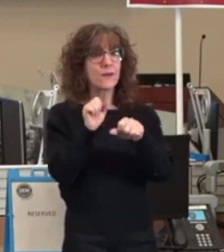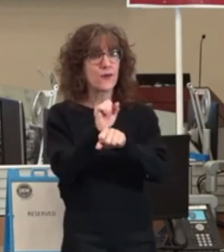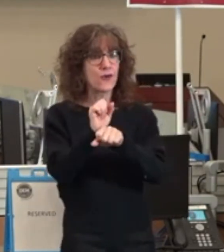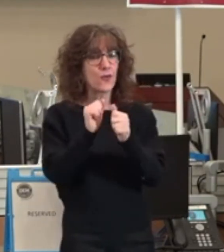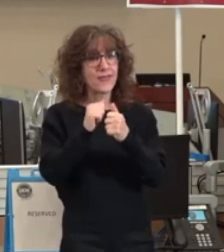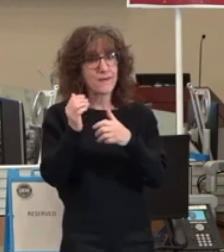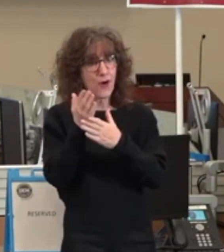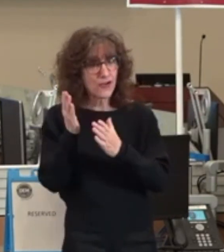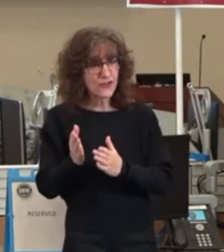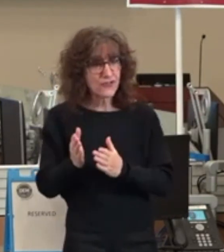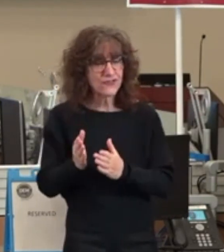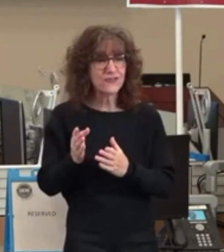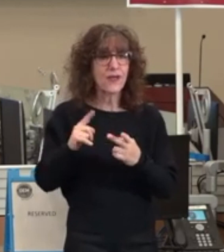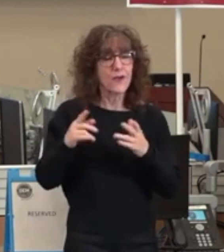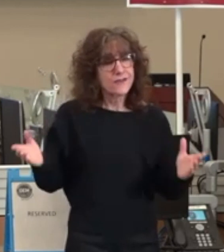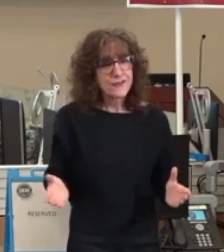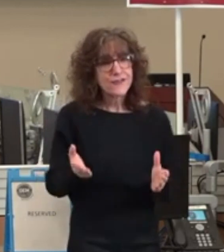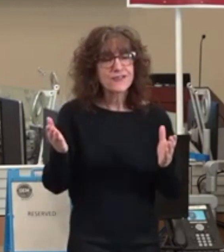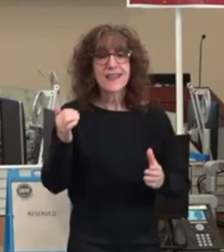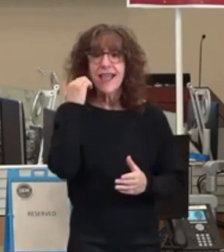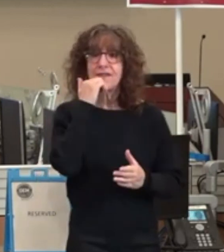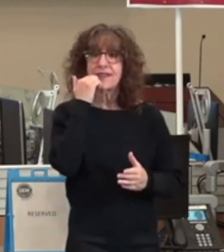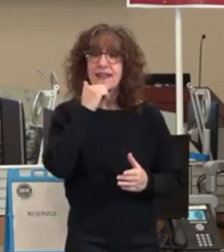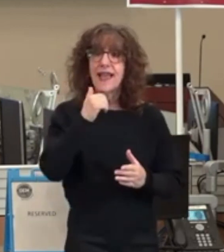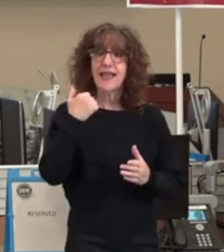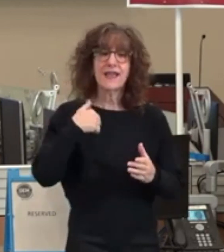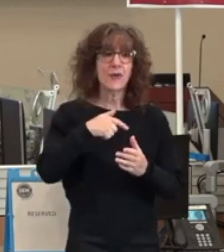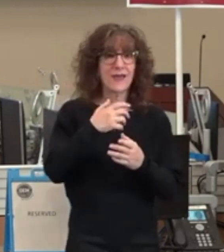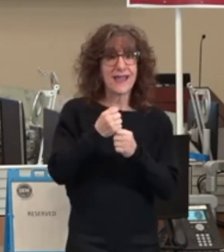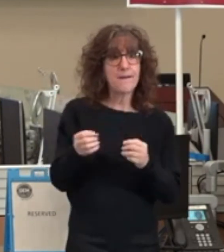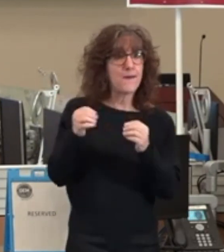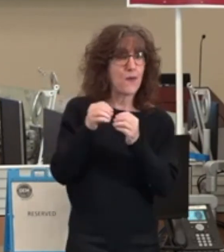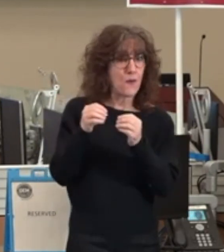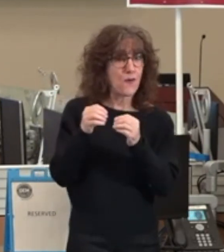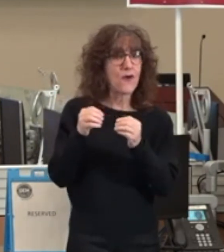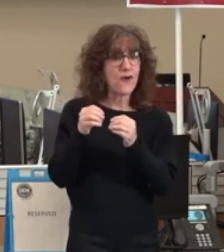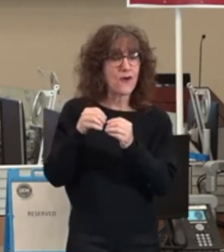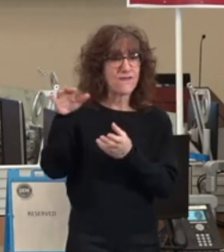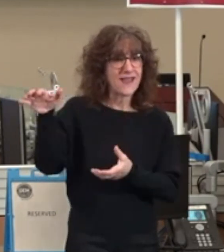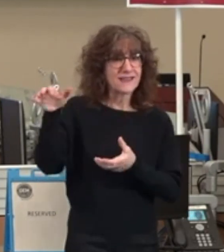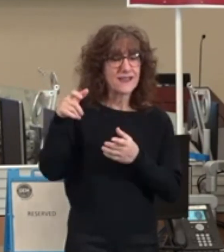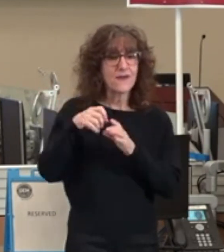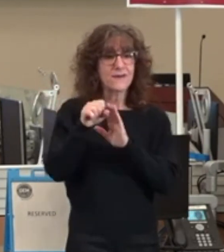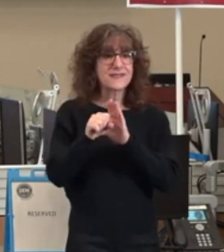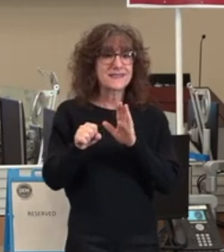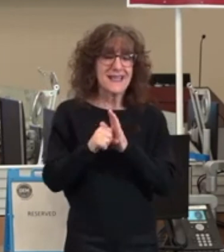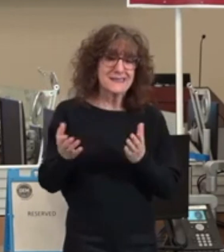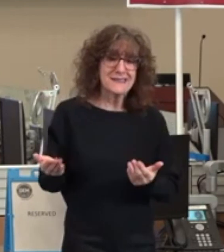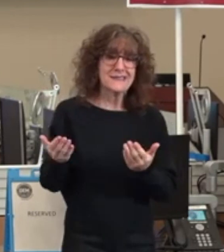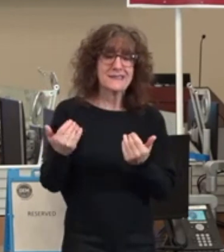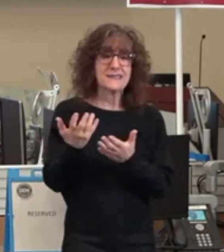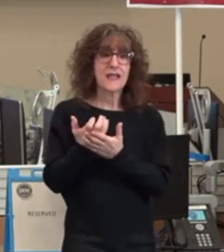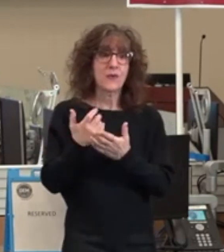with our partners. We are urging every day that we receive an additional share of vaccine from the state. We